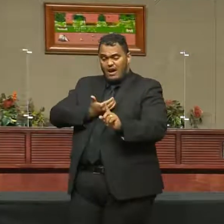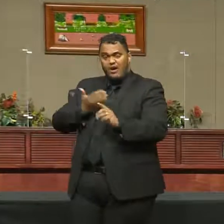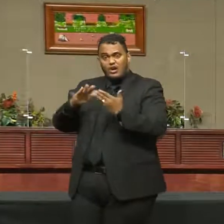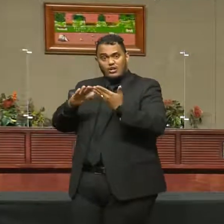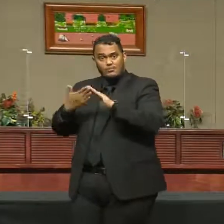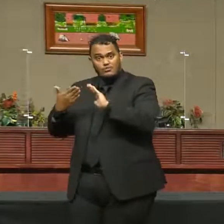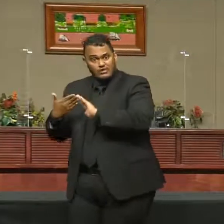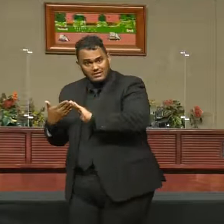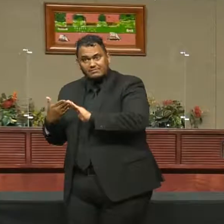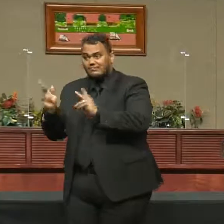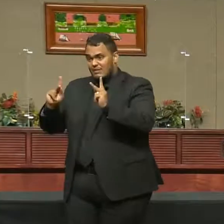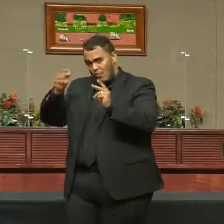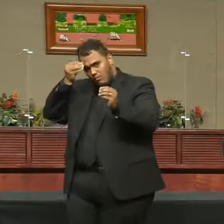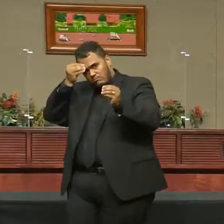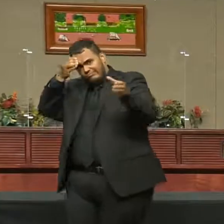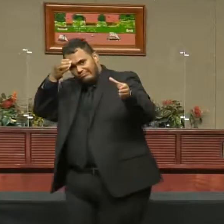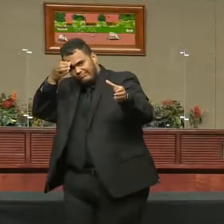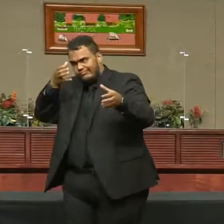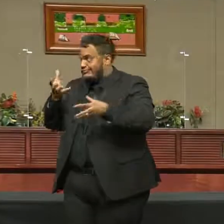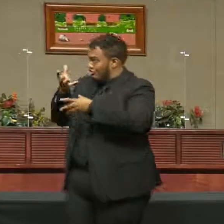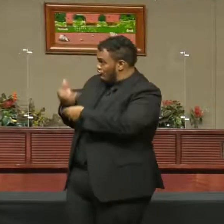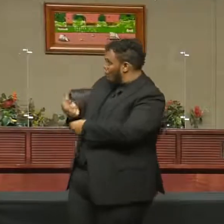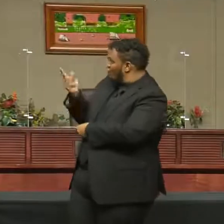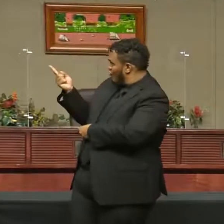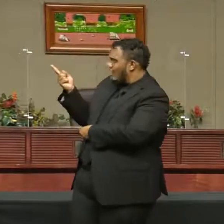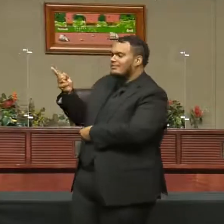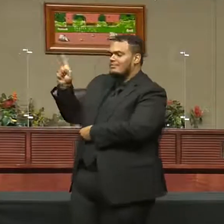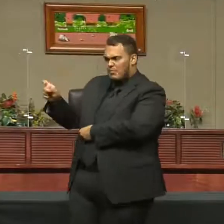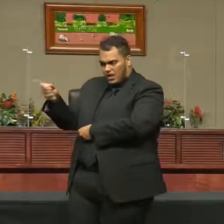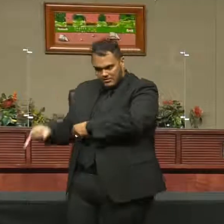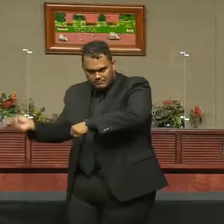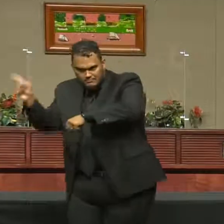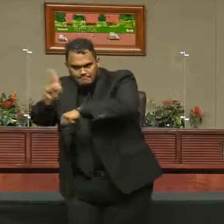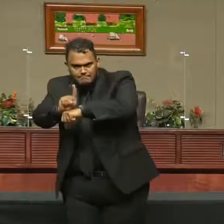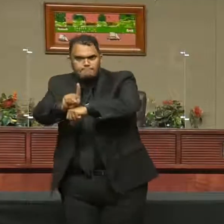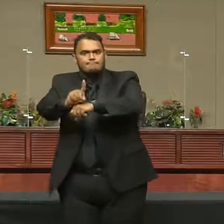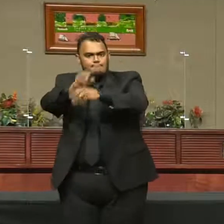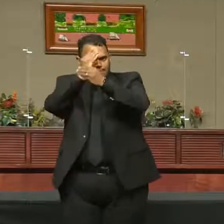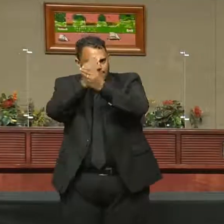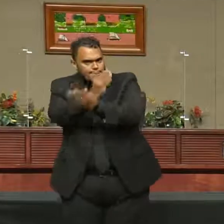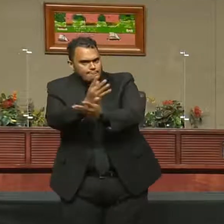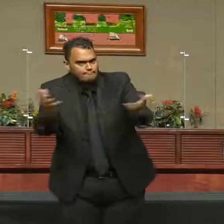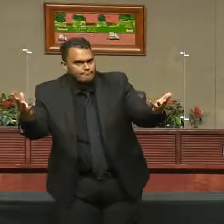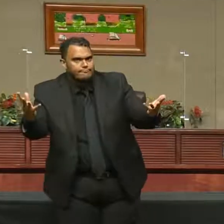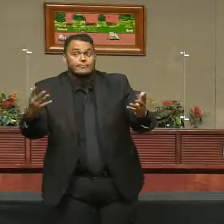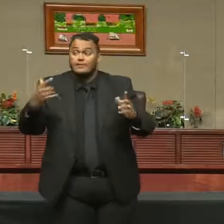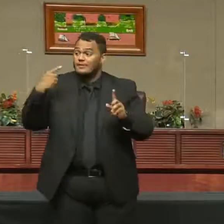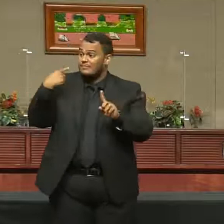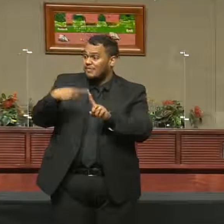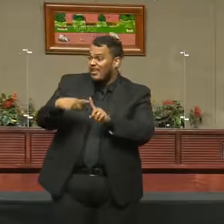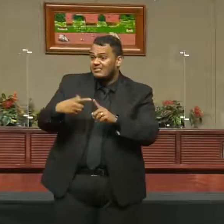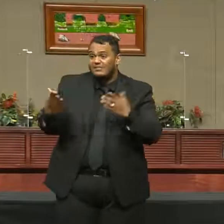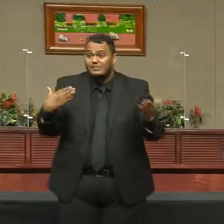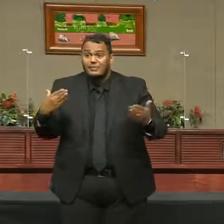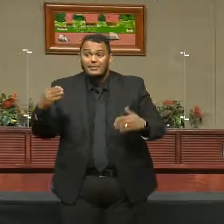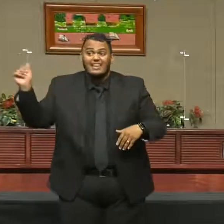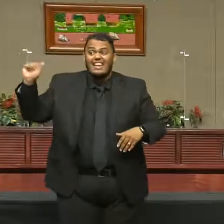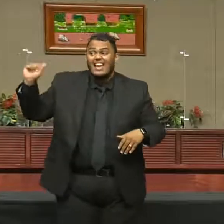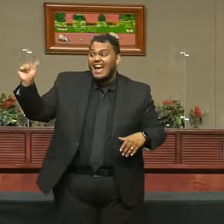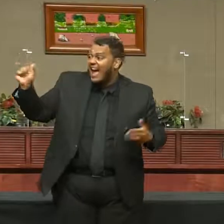and physicians to other public officials, to other athletes or